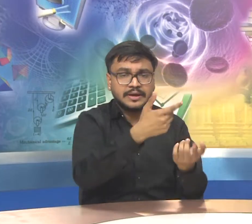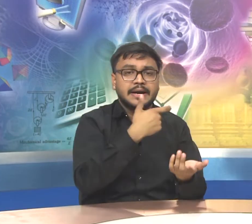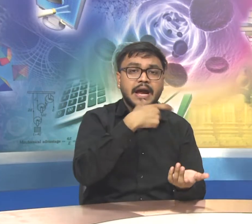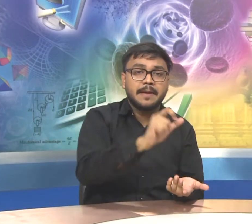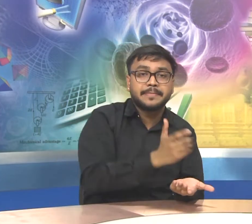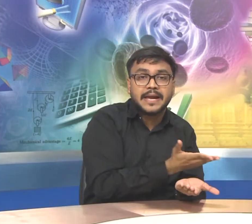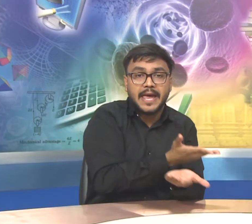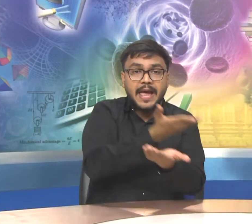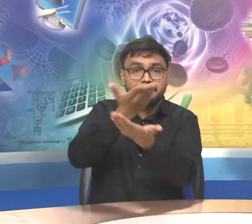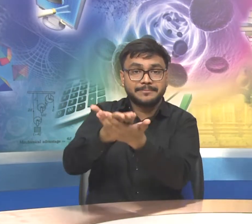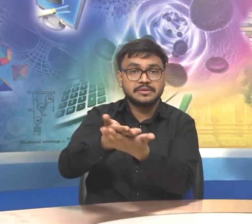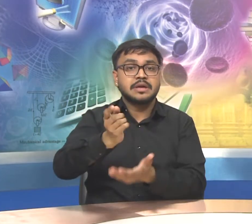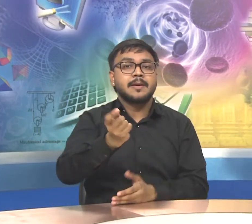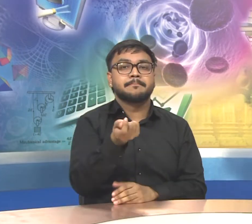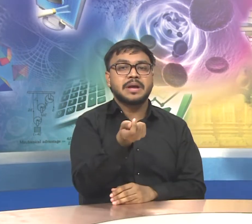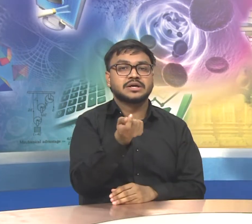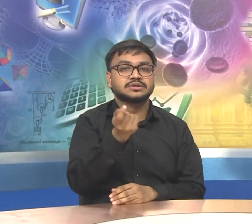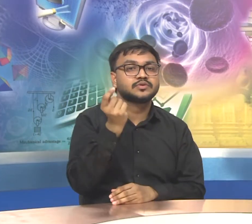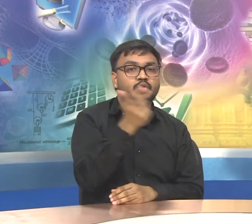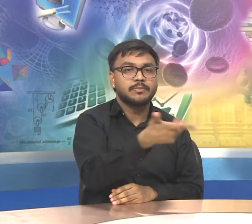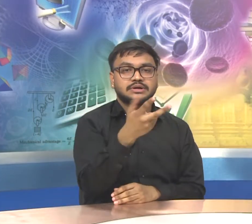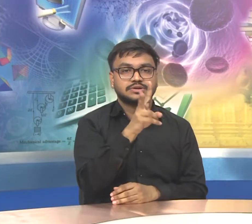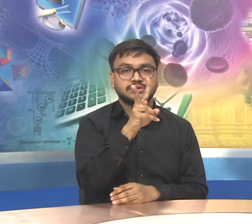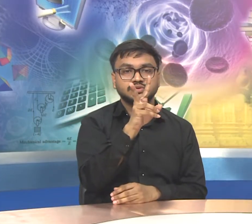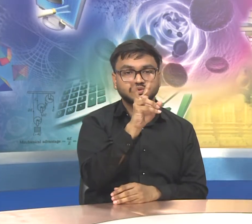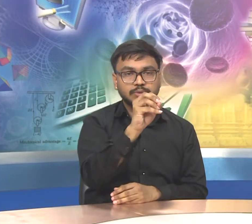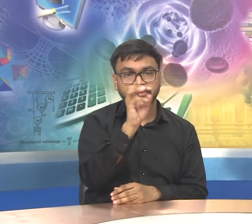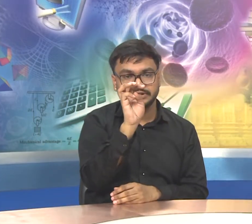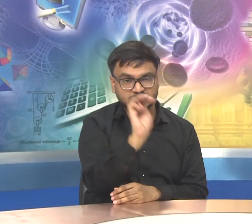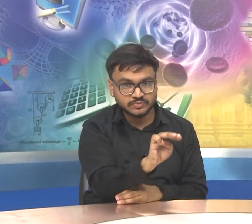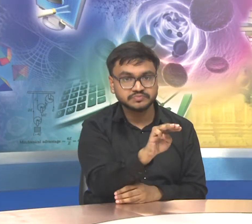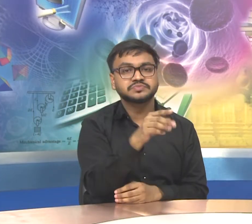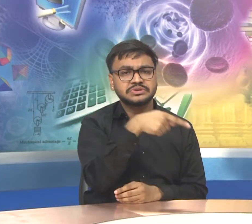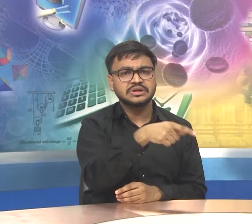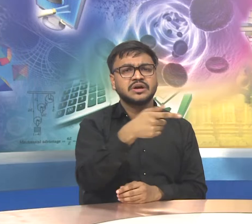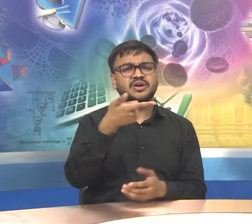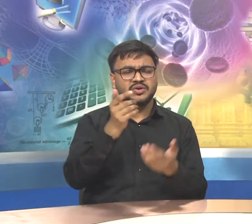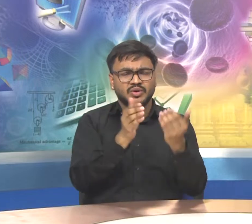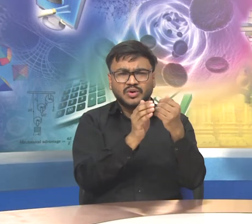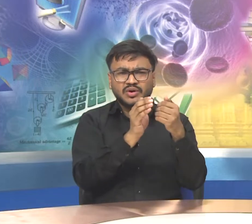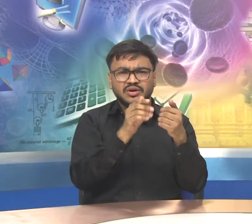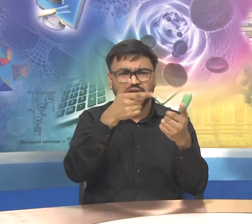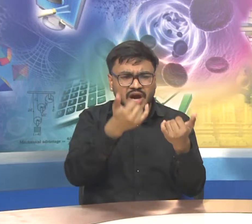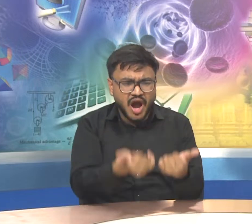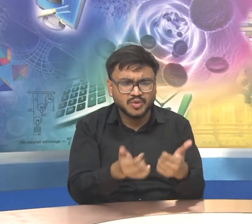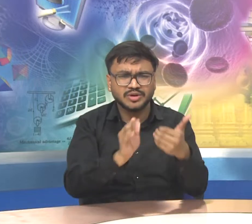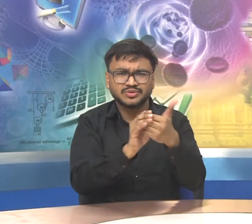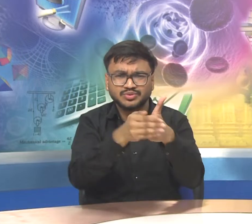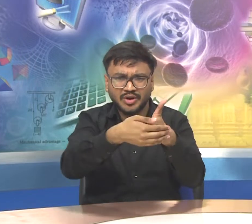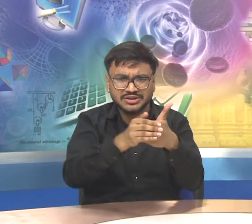Earlier, the financial limit of such civil cases was rupees